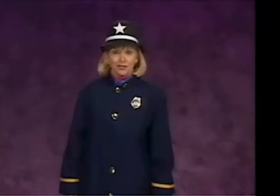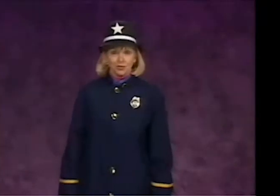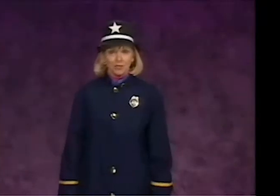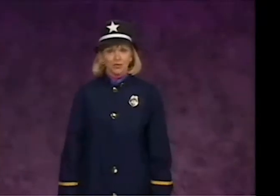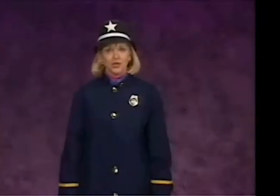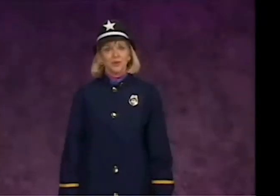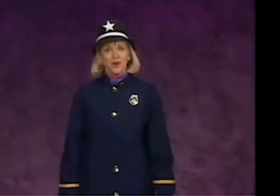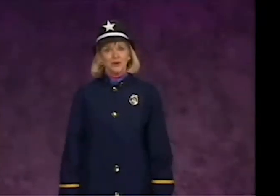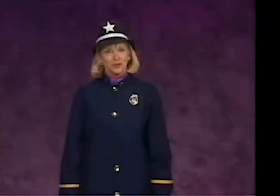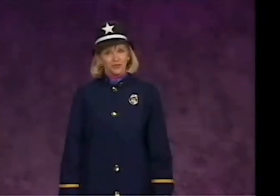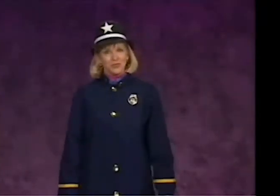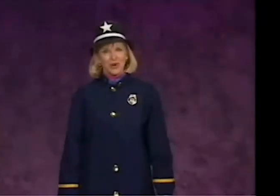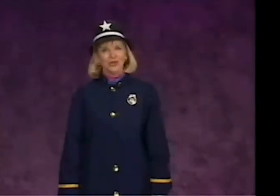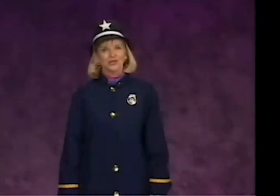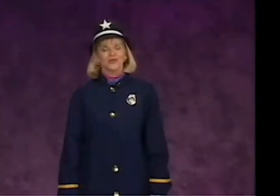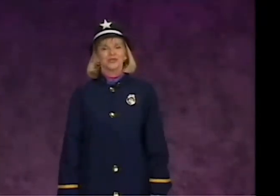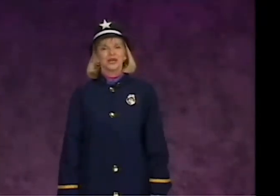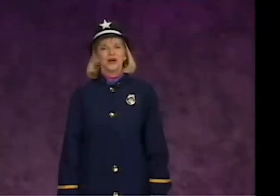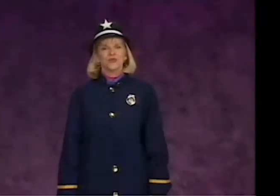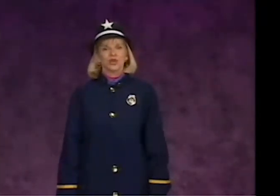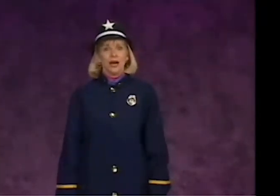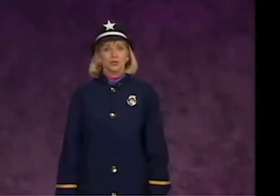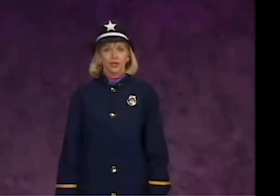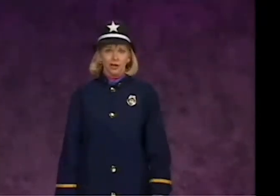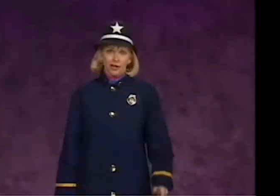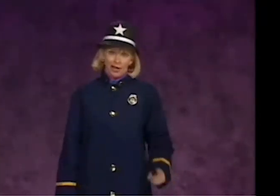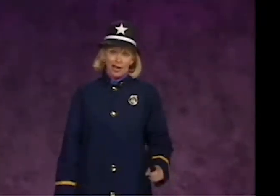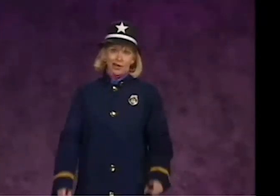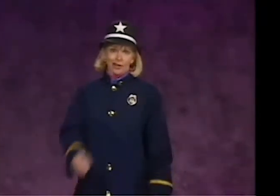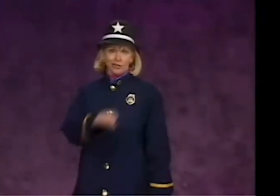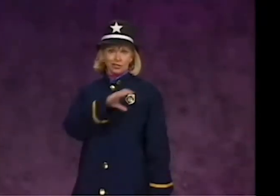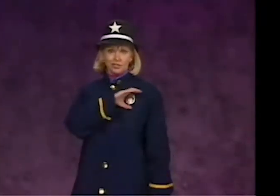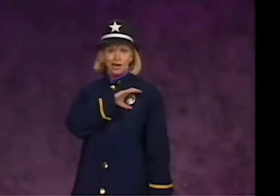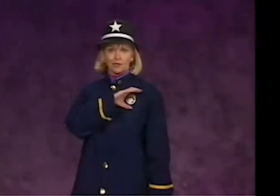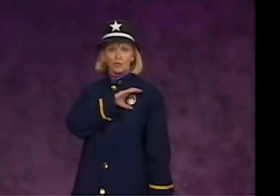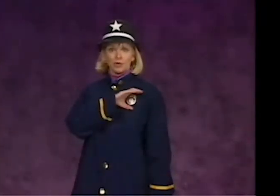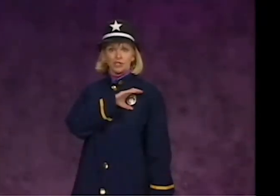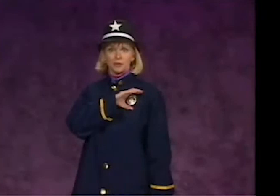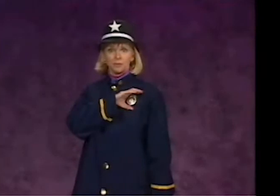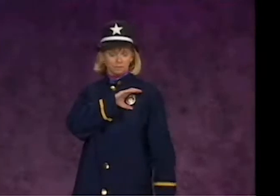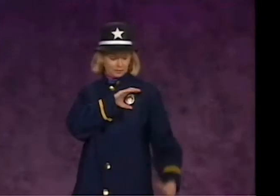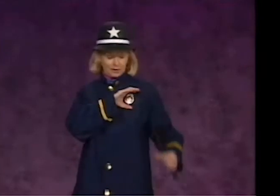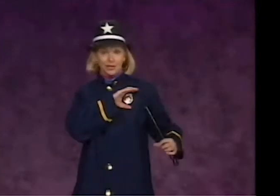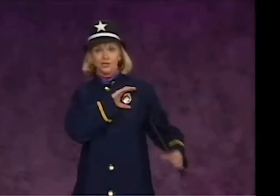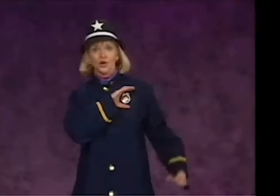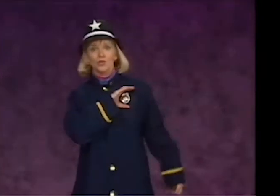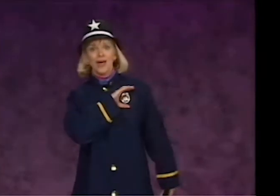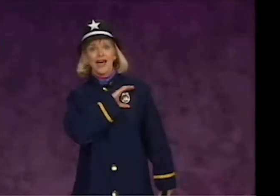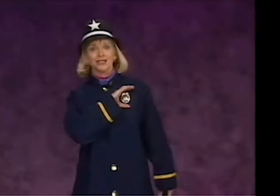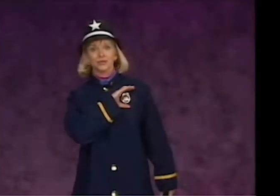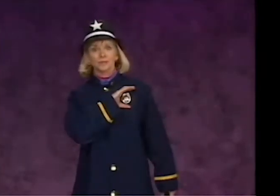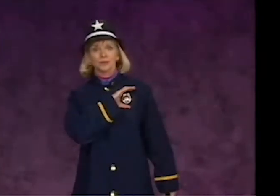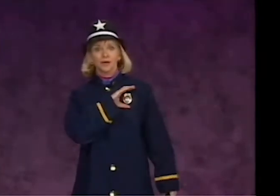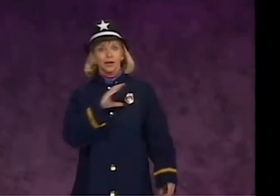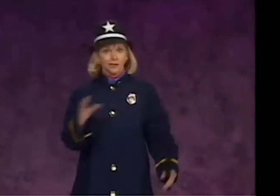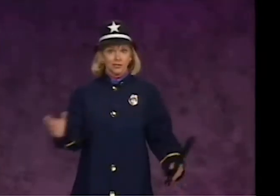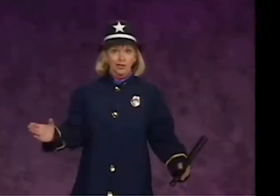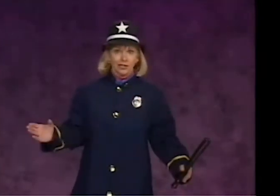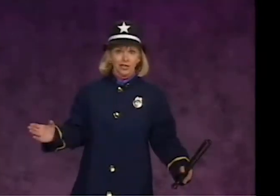that represent one or a few parts of the entire real object, like this sign for policemen, his or her badge. Didn't I tell you